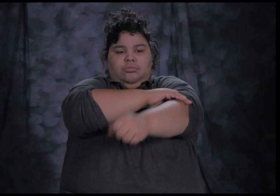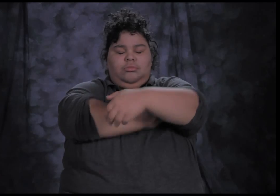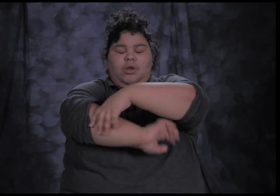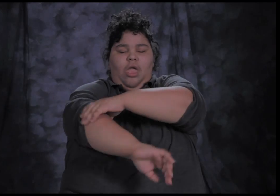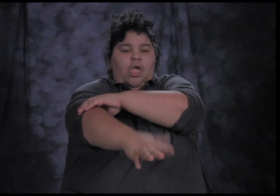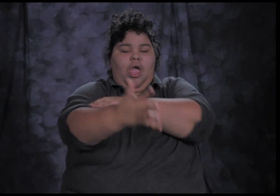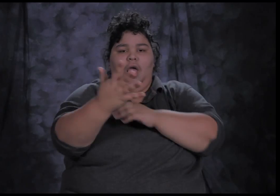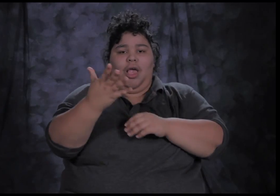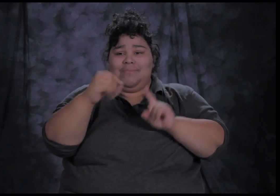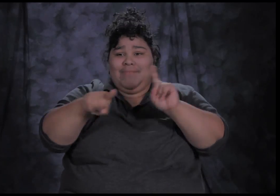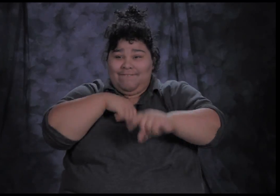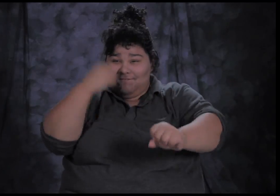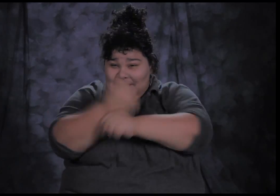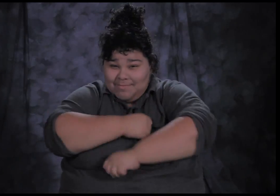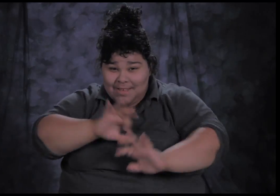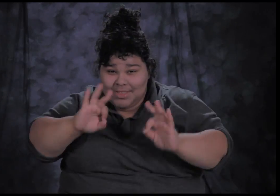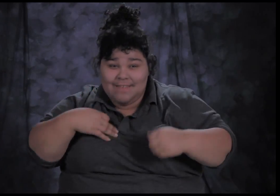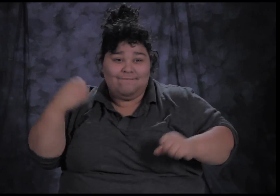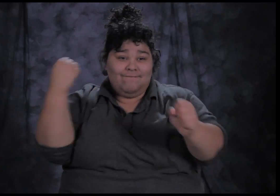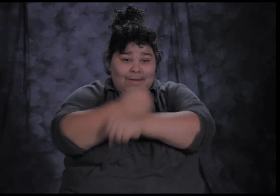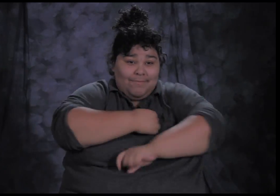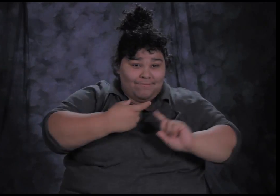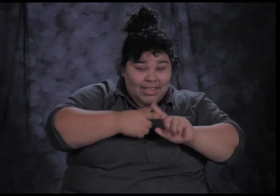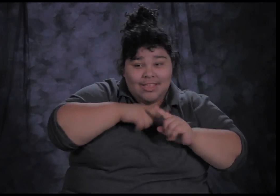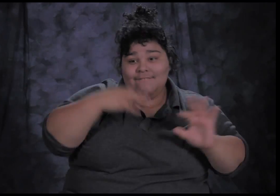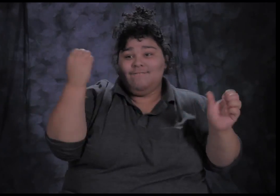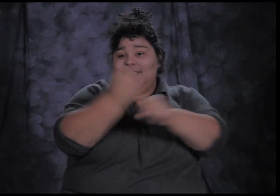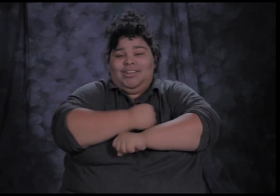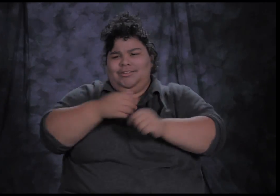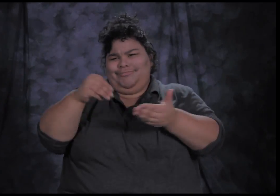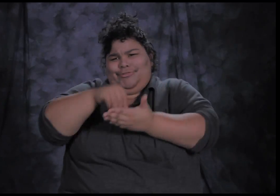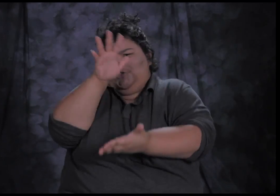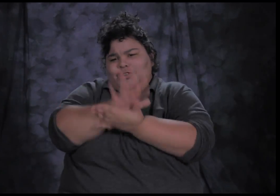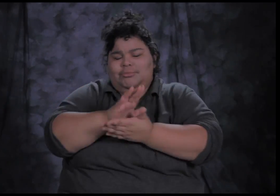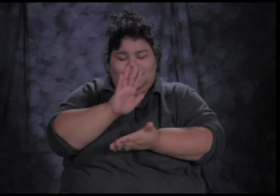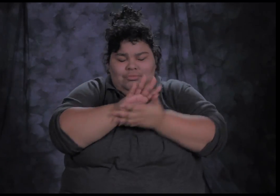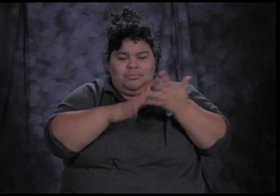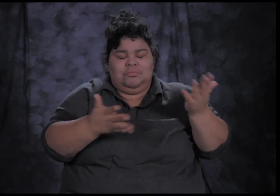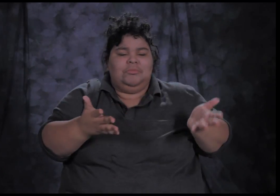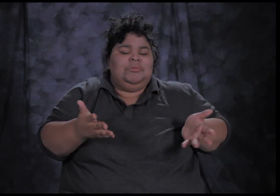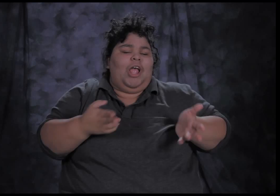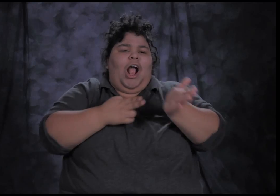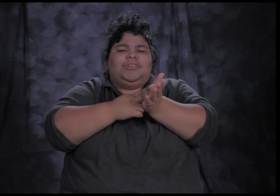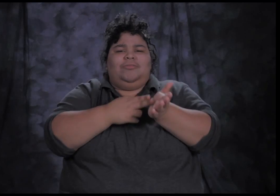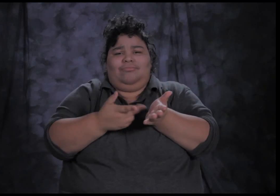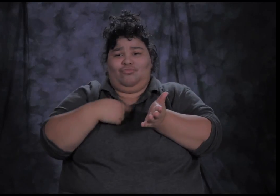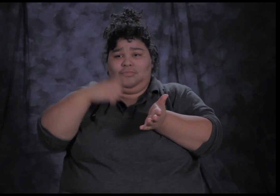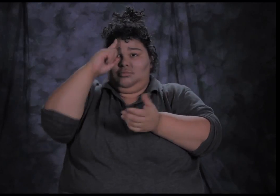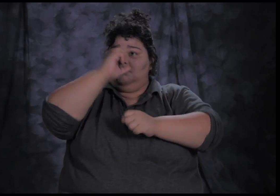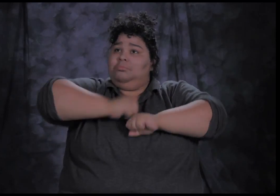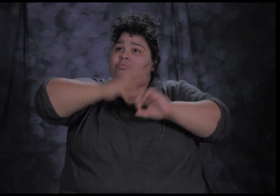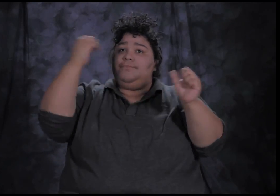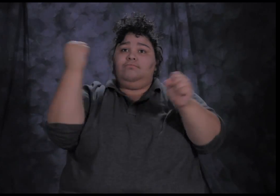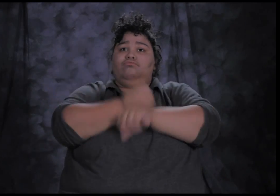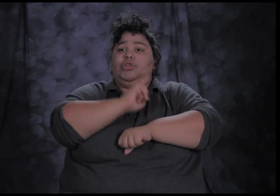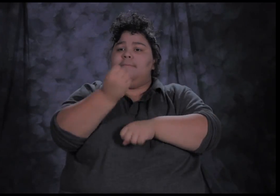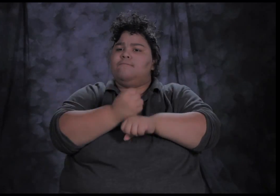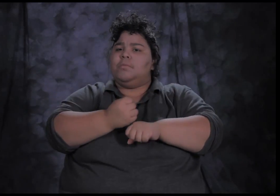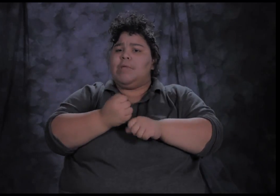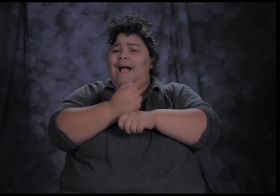school with my friends, my family. It's just what I did. I was depressed and I thought about hurting